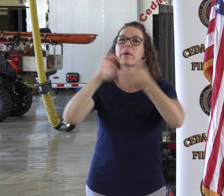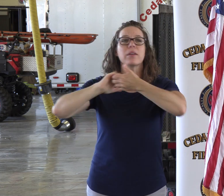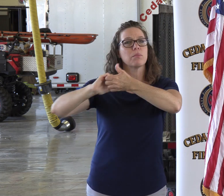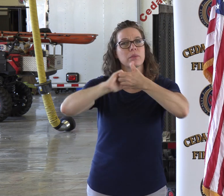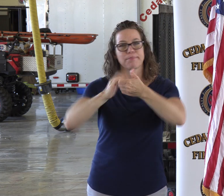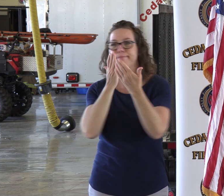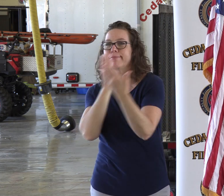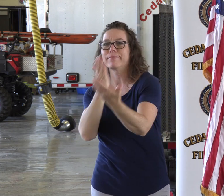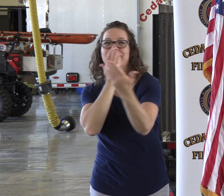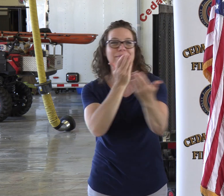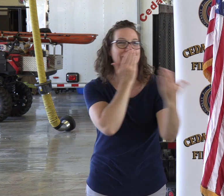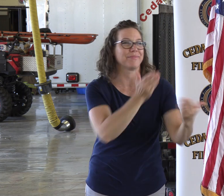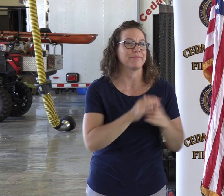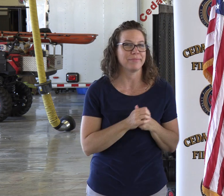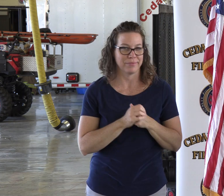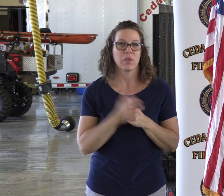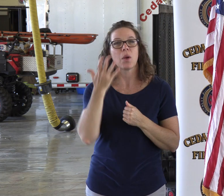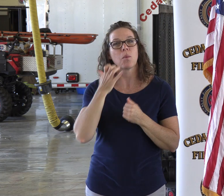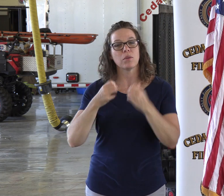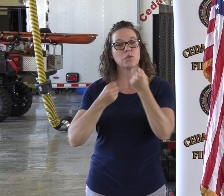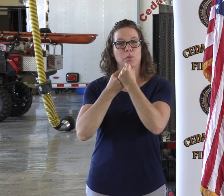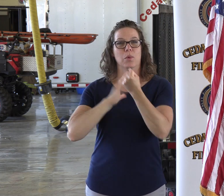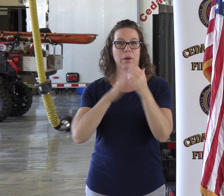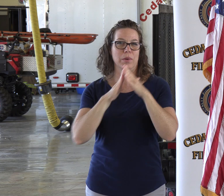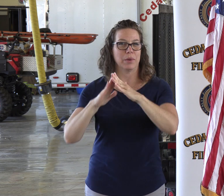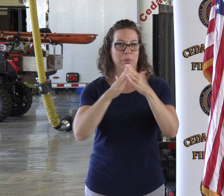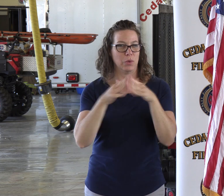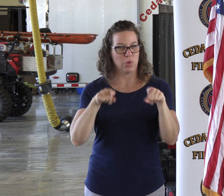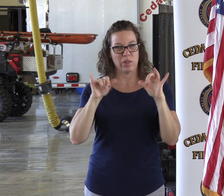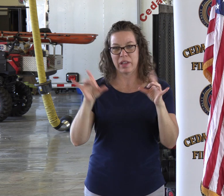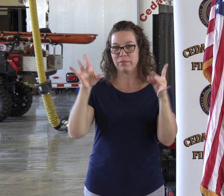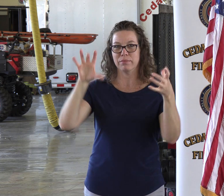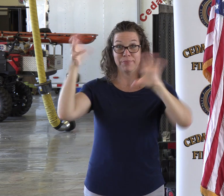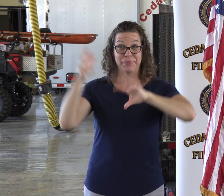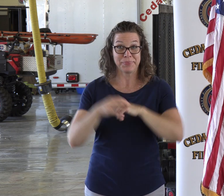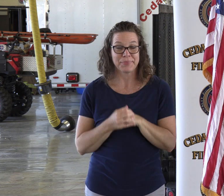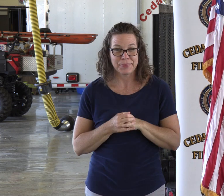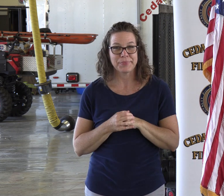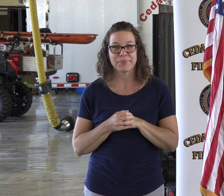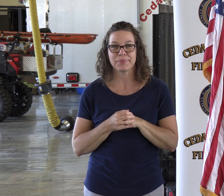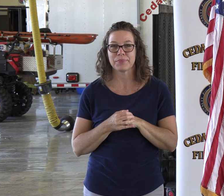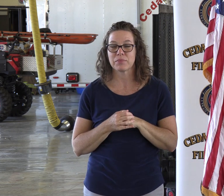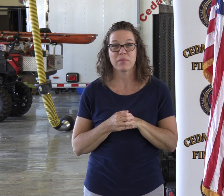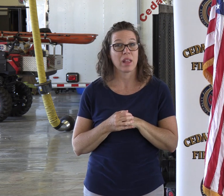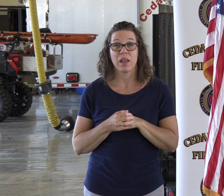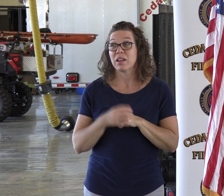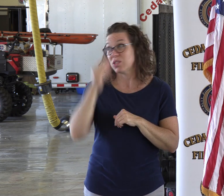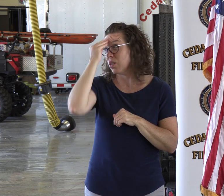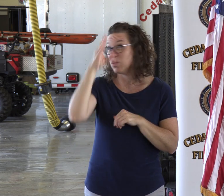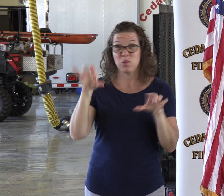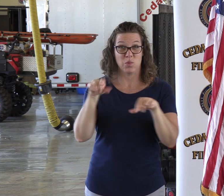partners working to support our community during this disaster. We simply could not do this